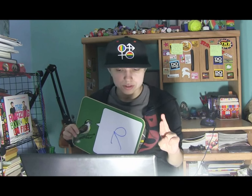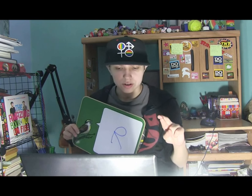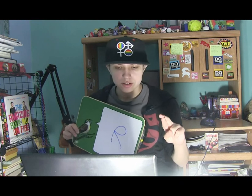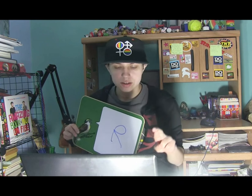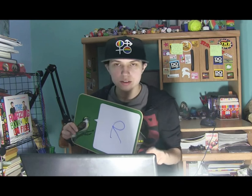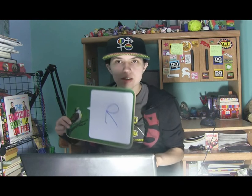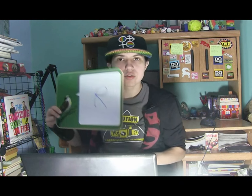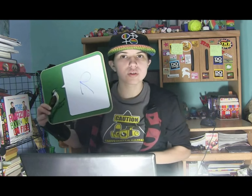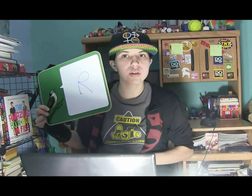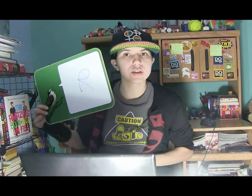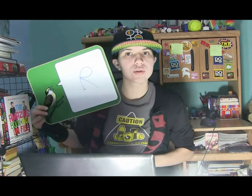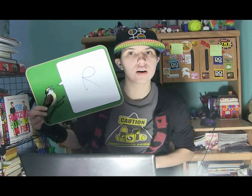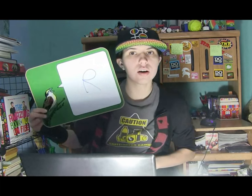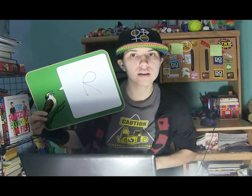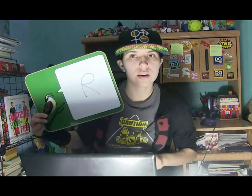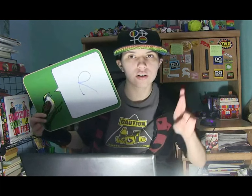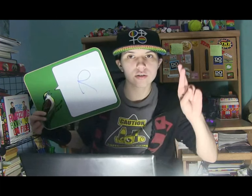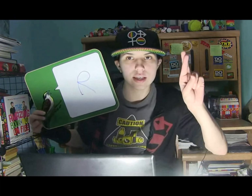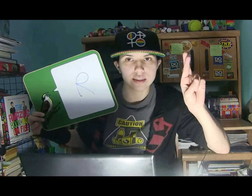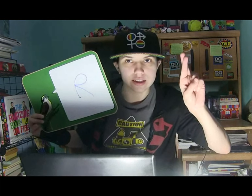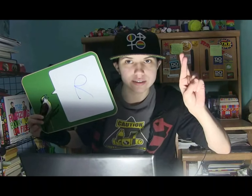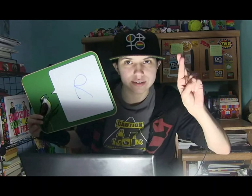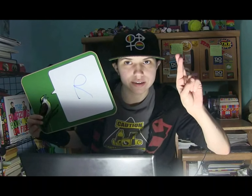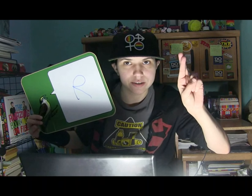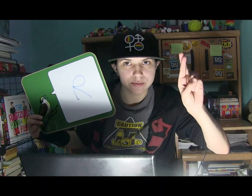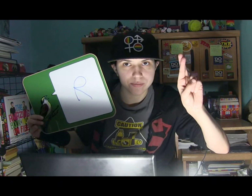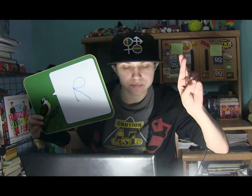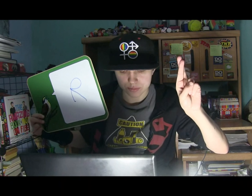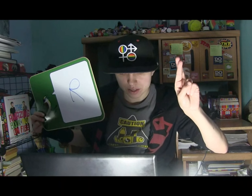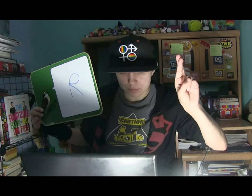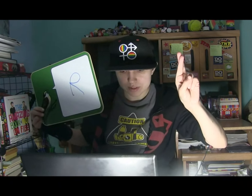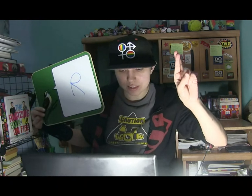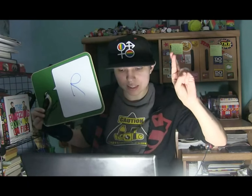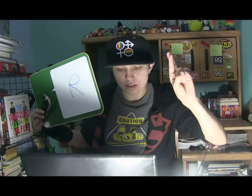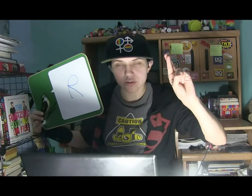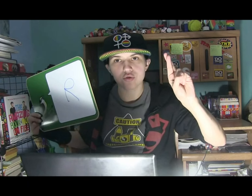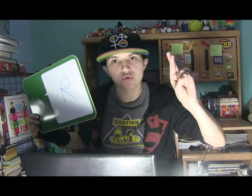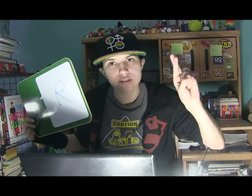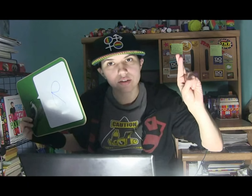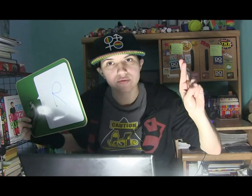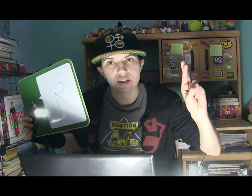hard. So we're going to be doing R. R looks like this. Basically, you're crossing your fingers, like